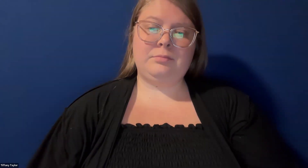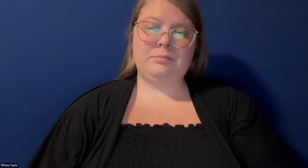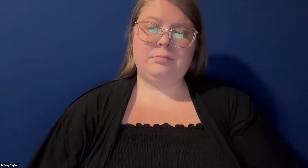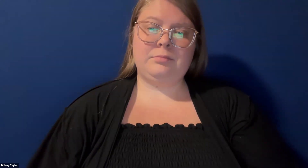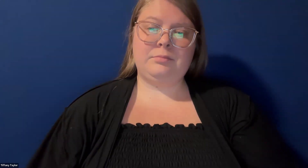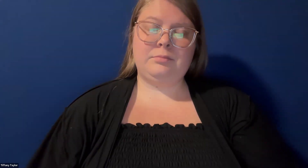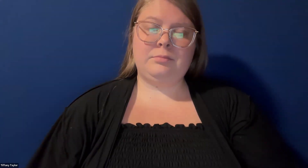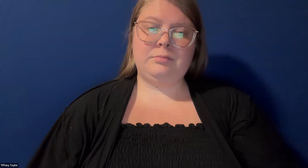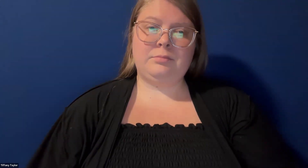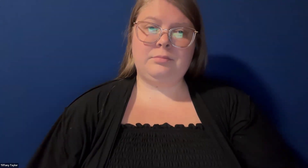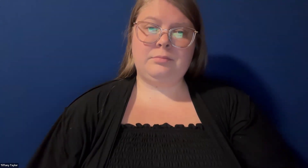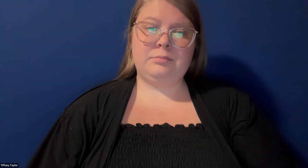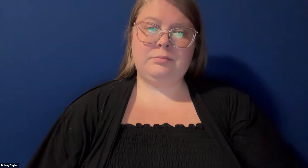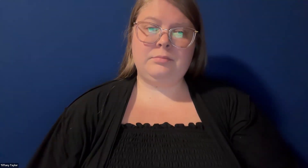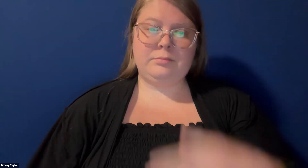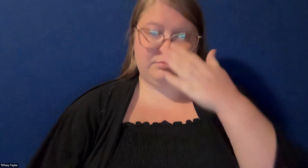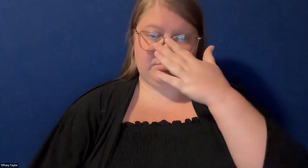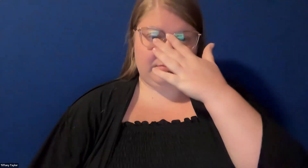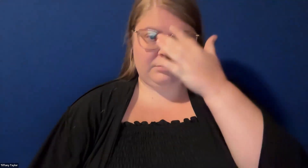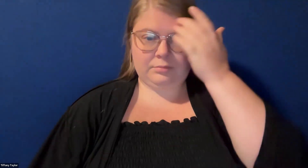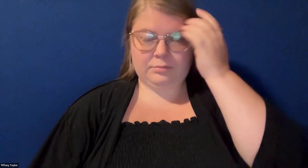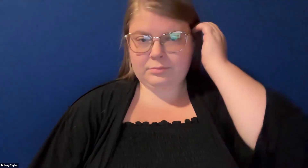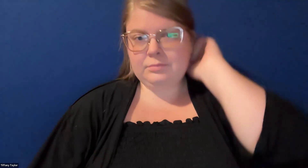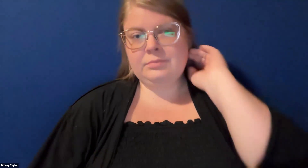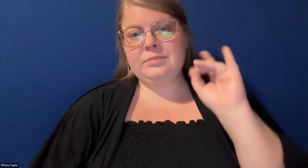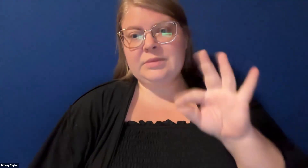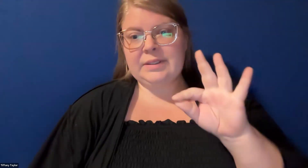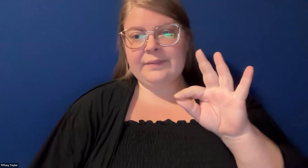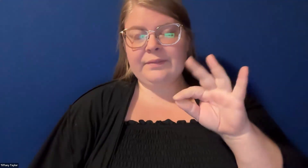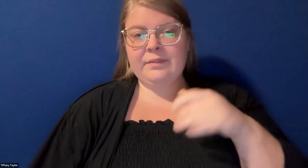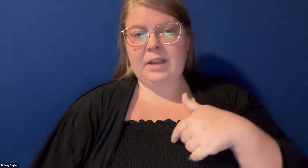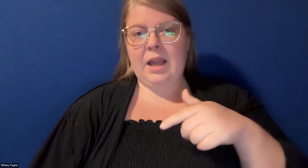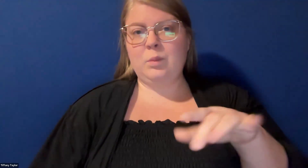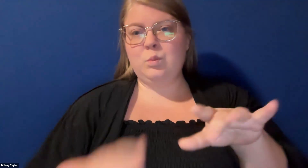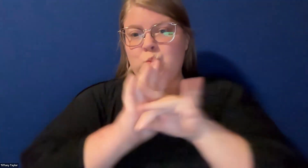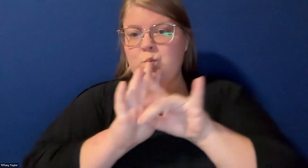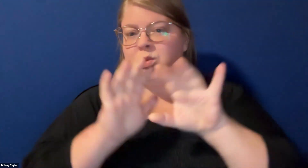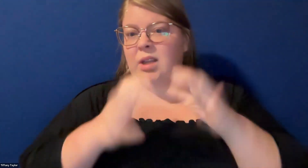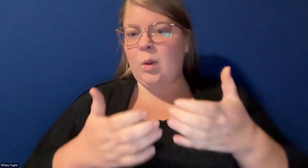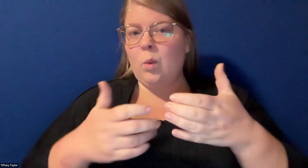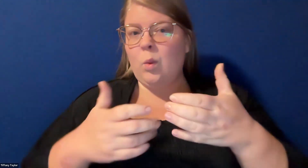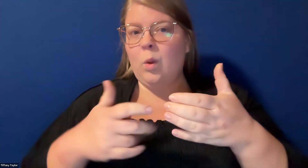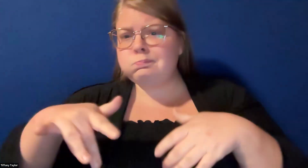any category through the next and right, sorry, next and previous, and hit enter,